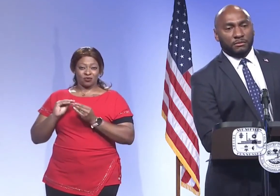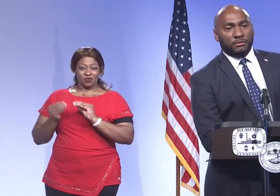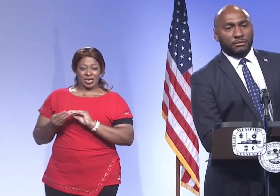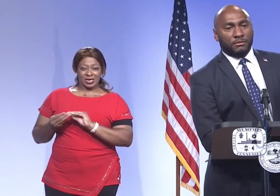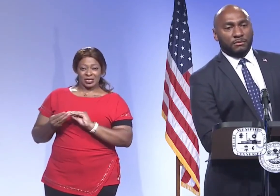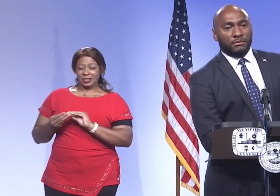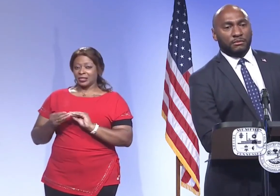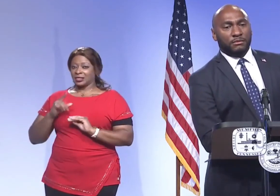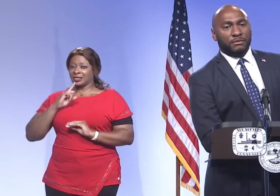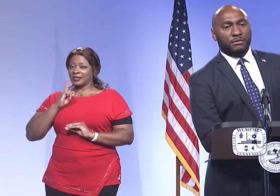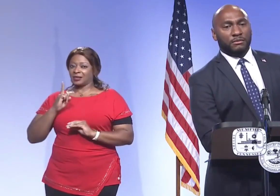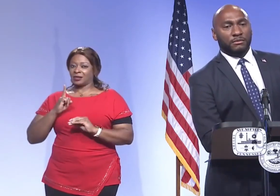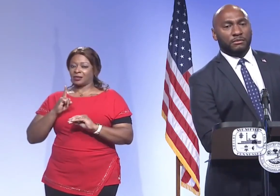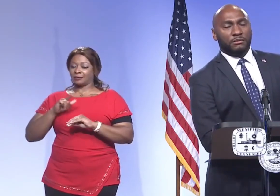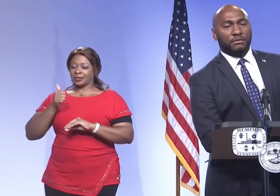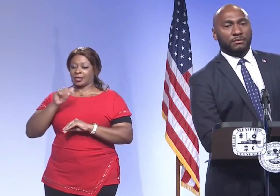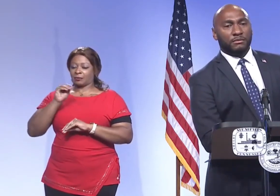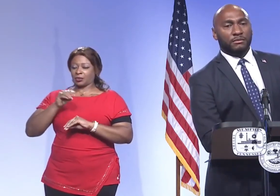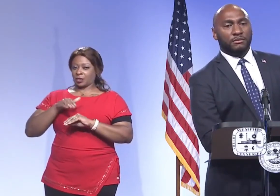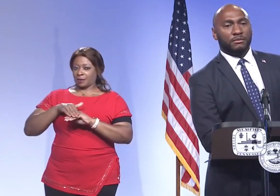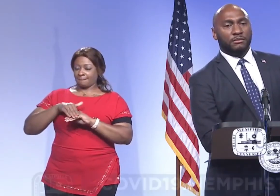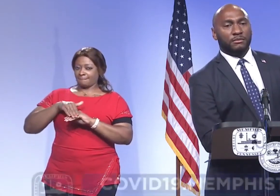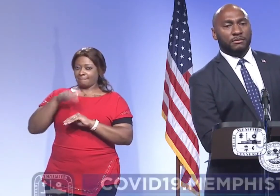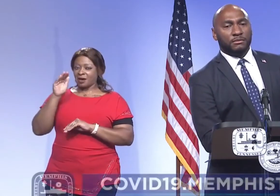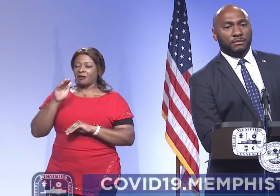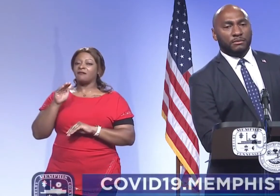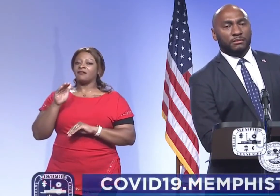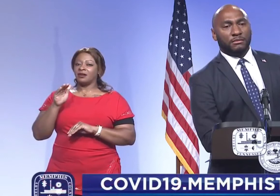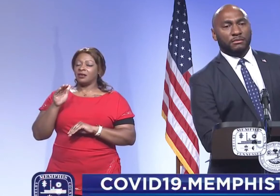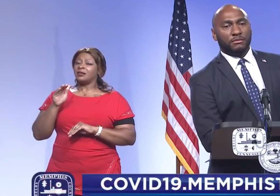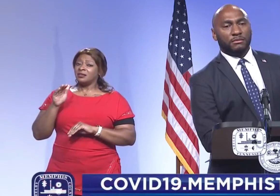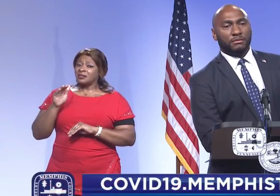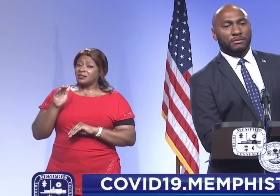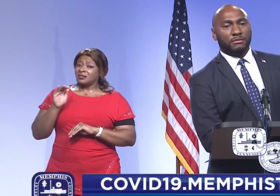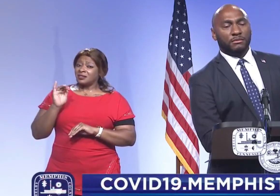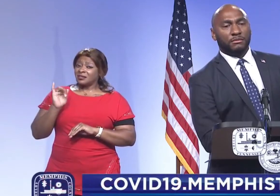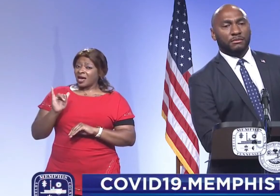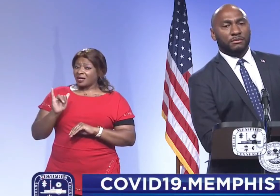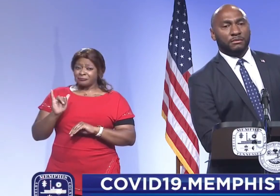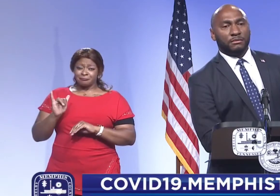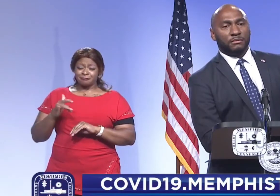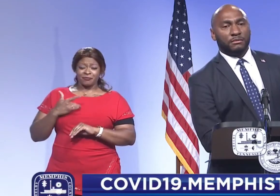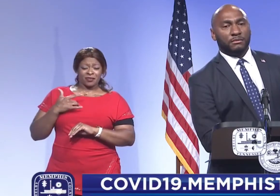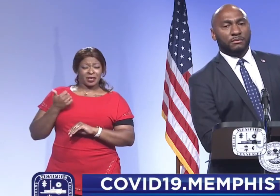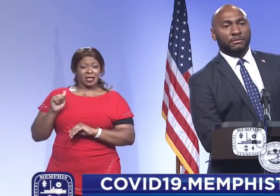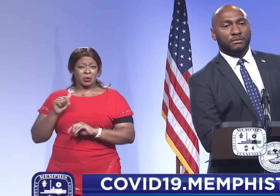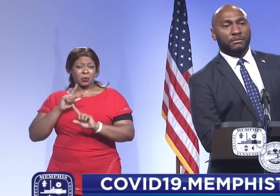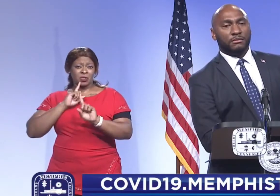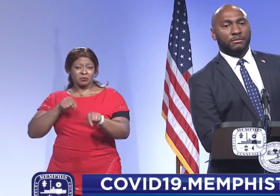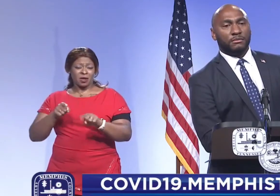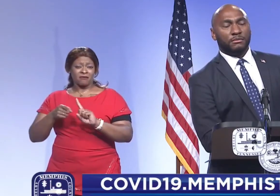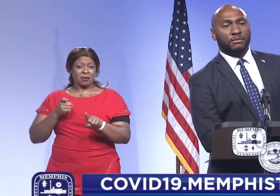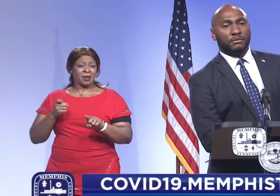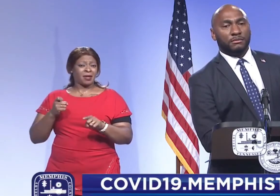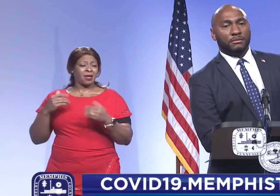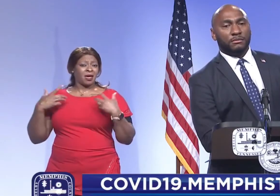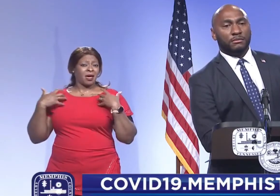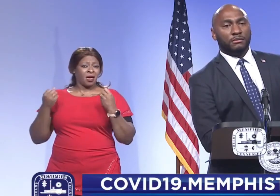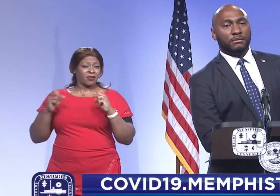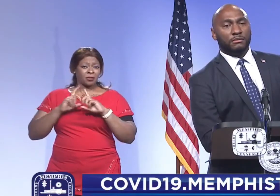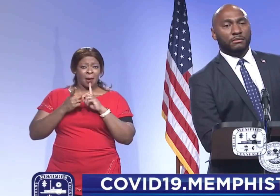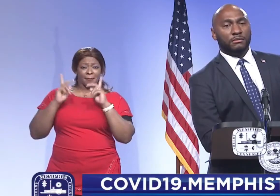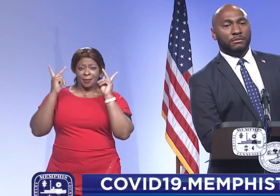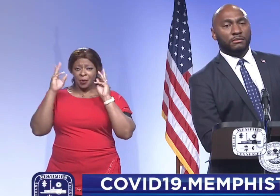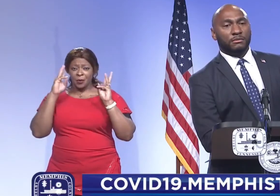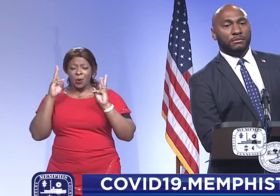rate is over 10%, does that trigger any sort of response from the health department, or is this another number